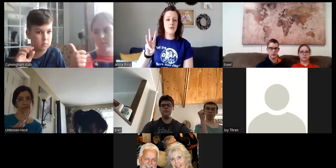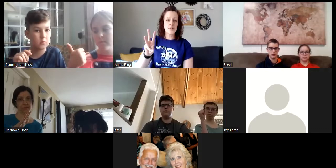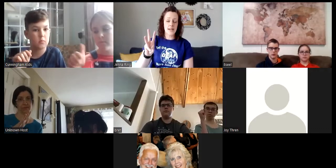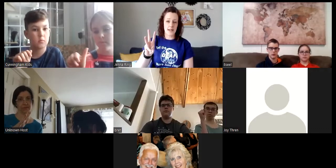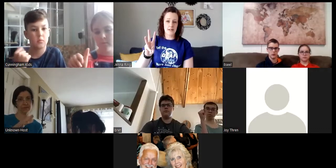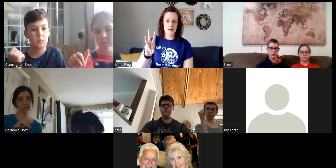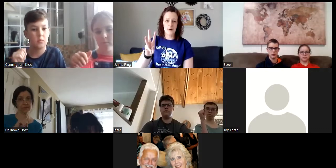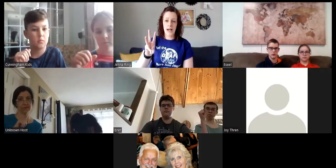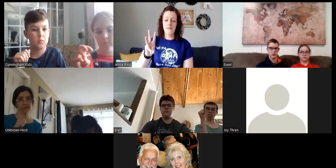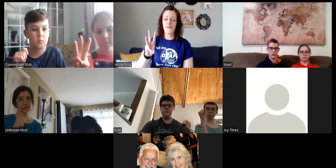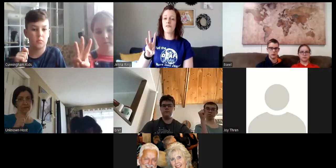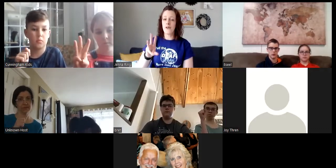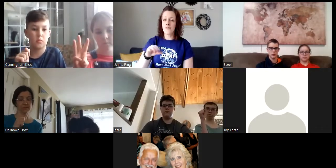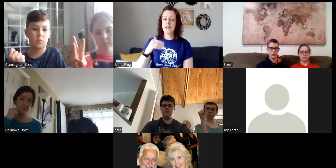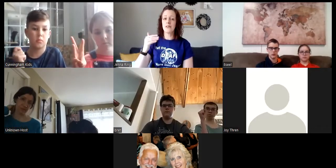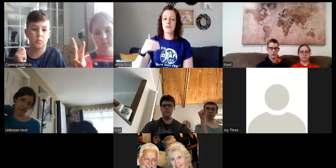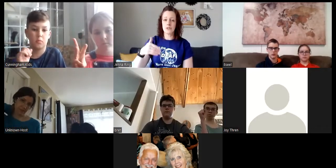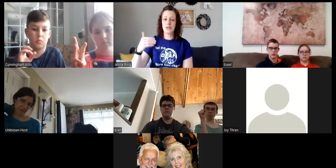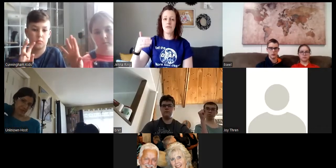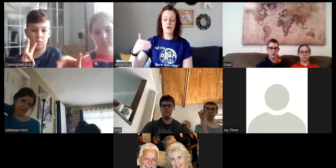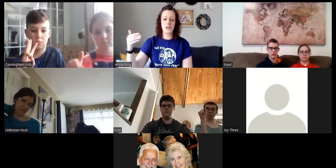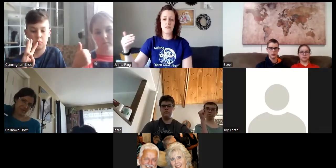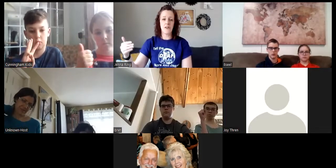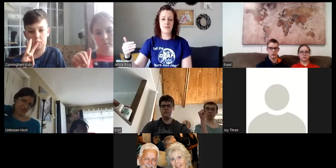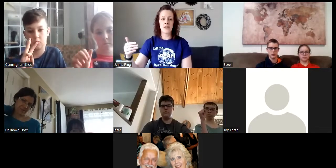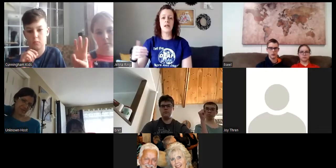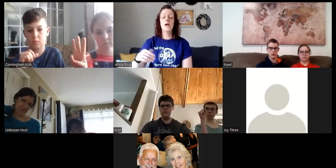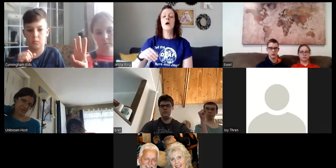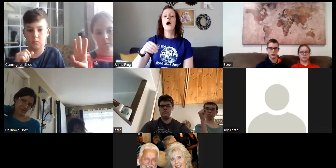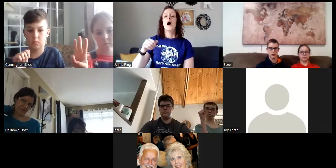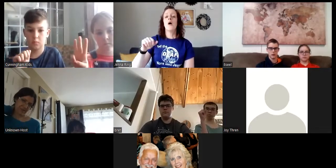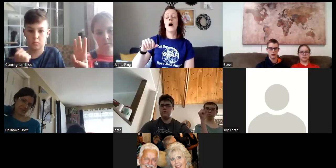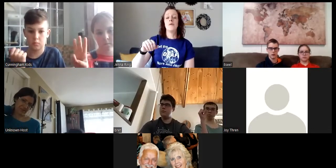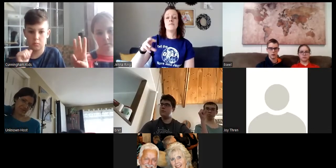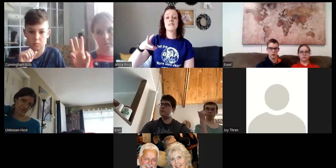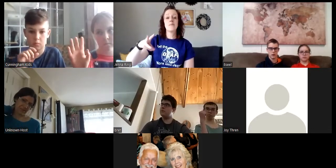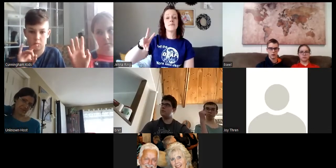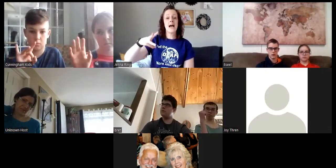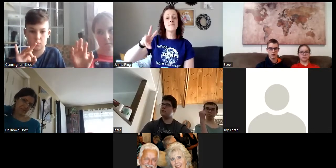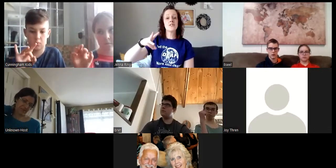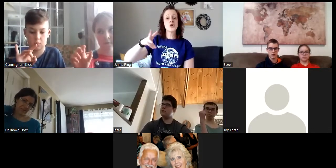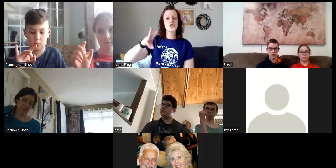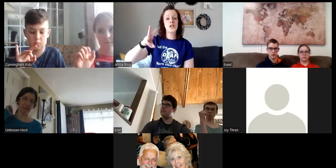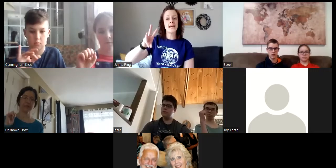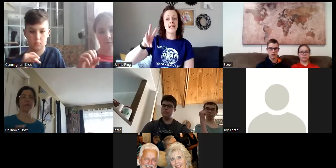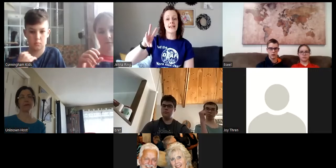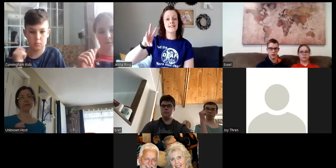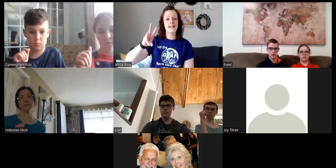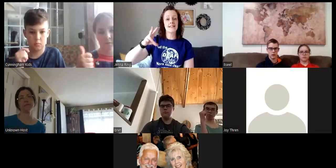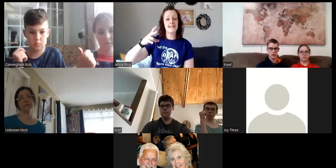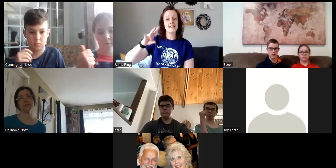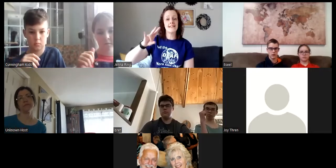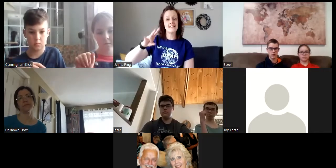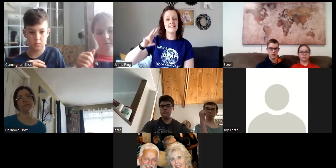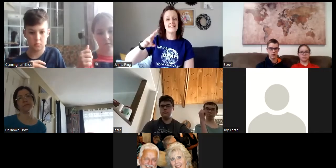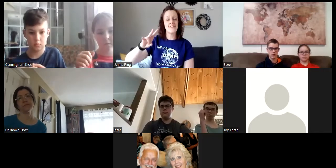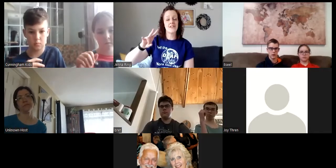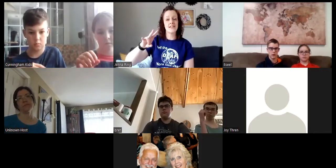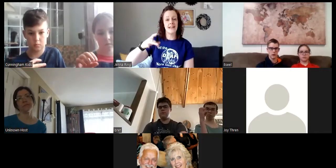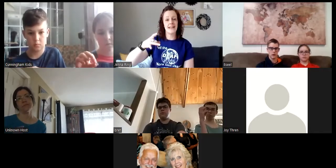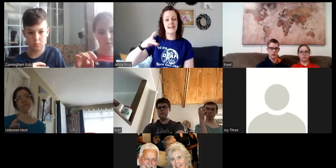flick it and give you 6. Okay, for 15, 13, 14, 15. Sometimes they'll shake it,